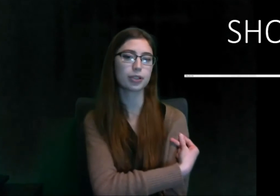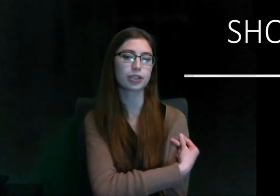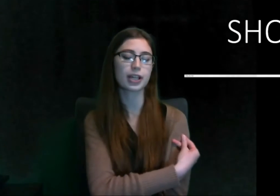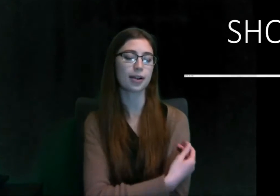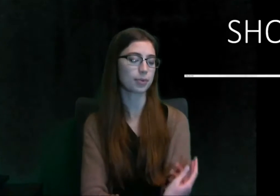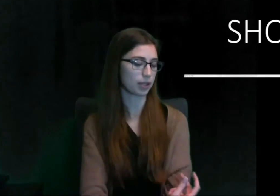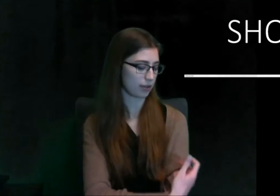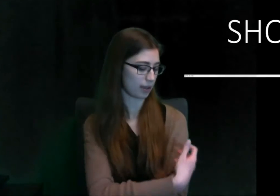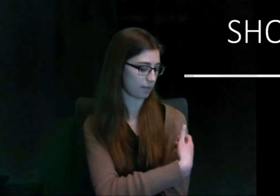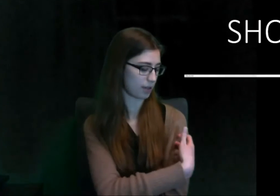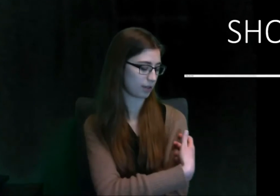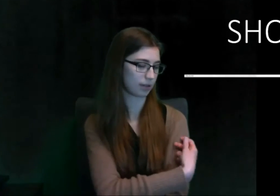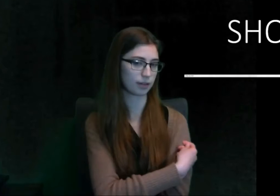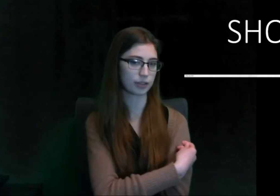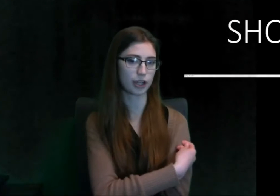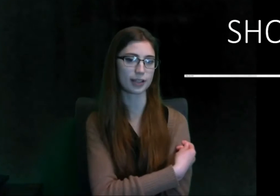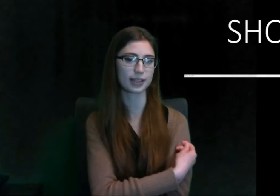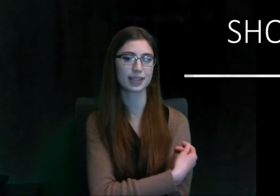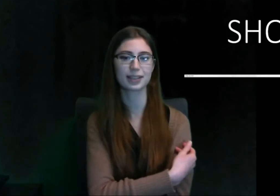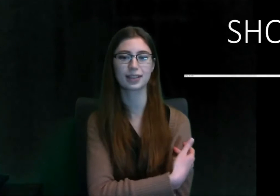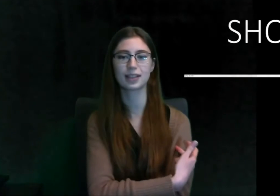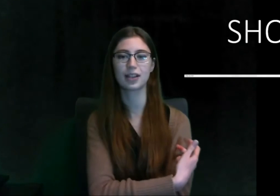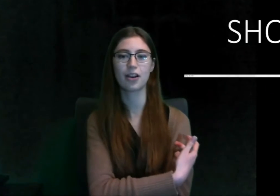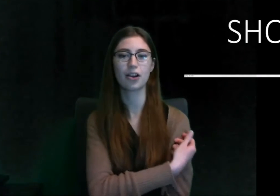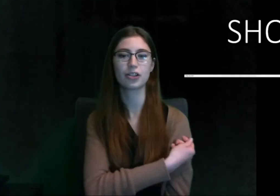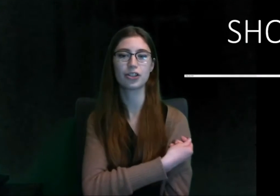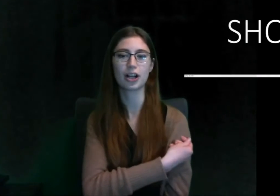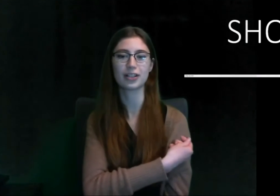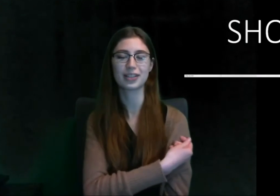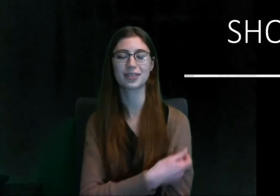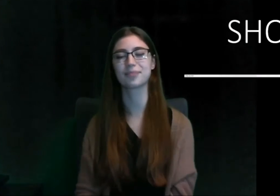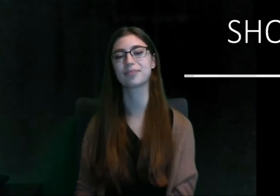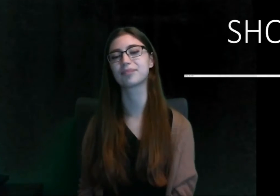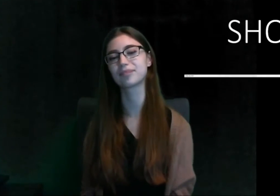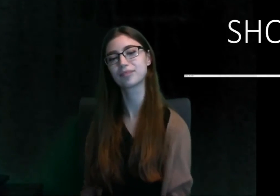down with your thumb. Shot. Shot.